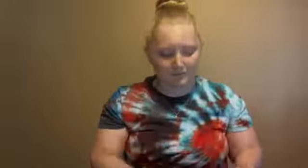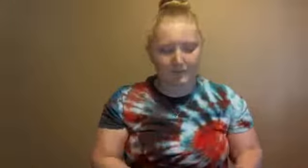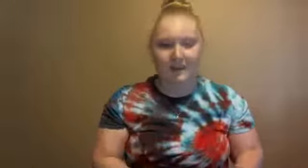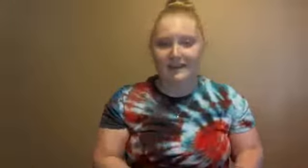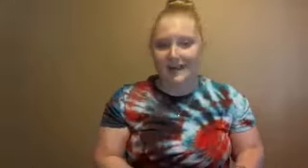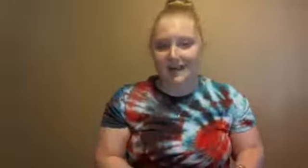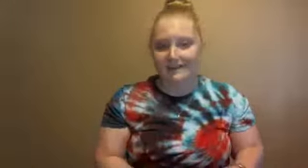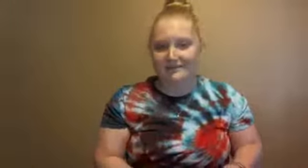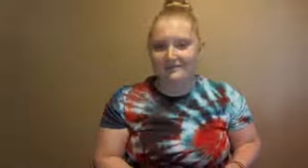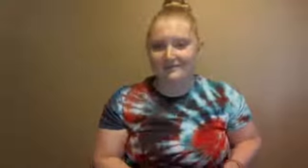Like that.